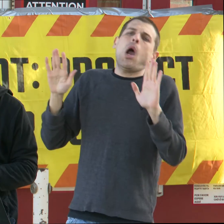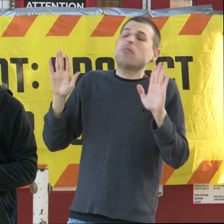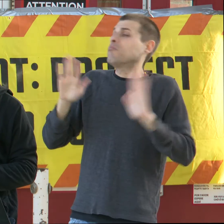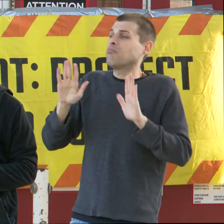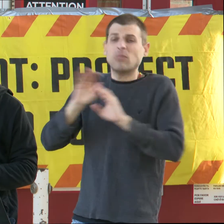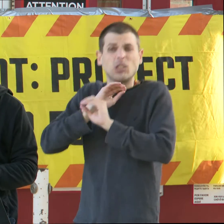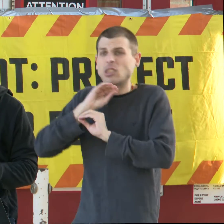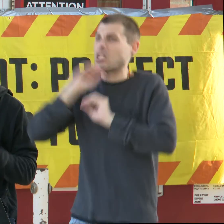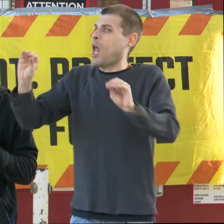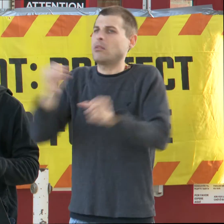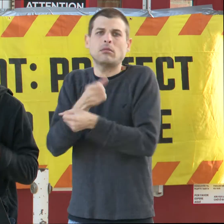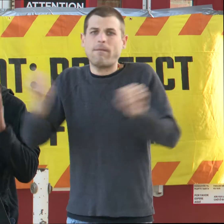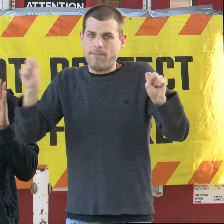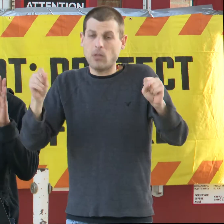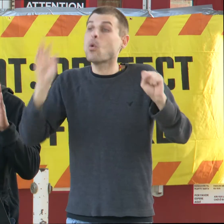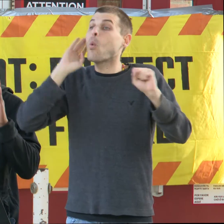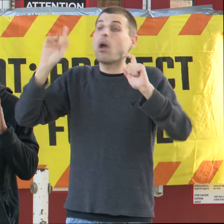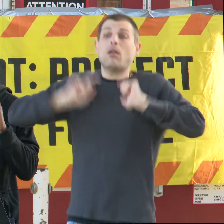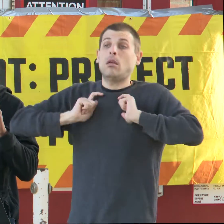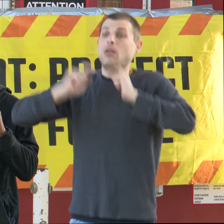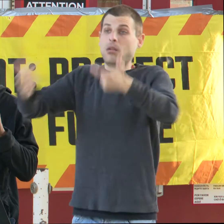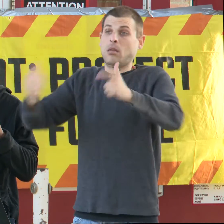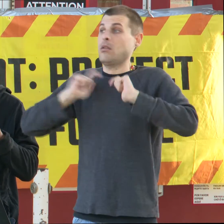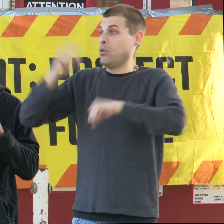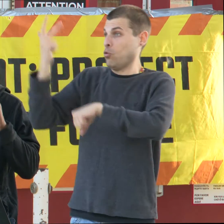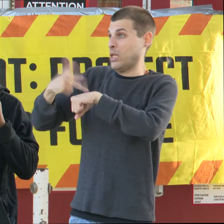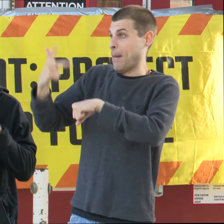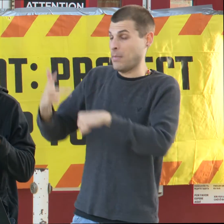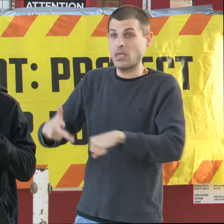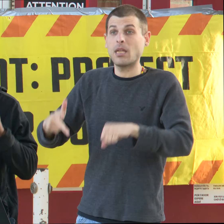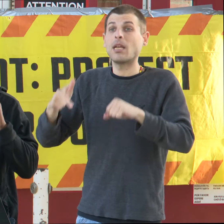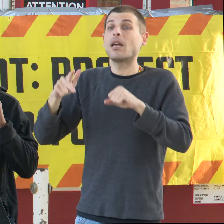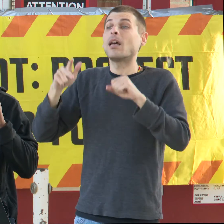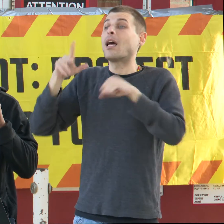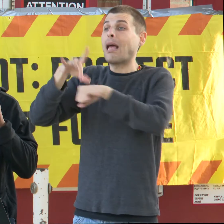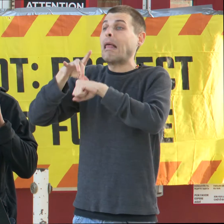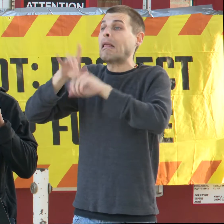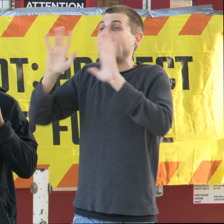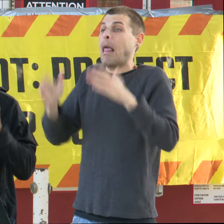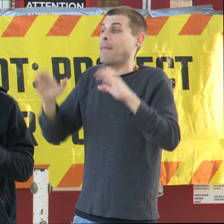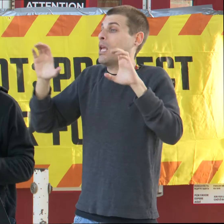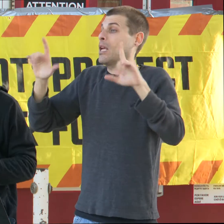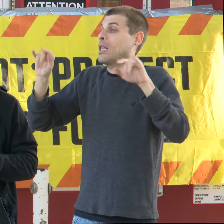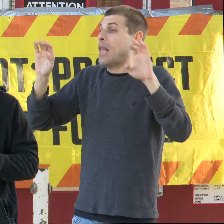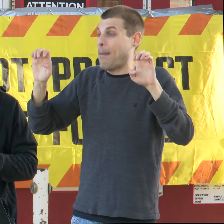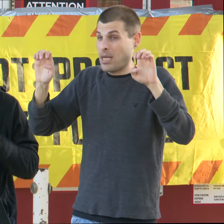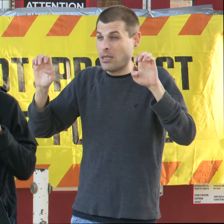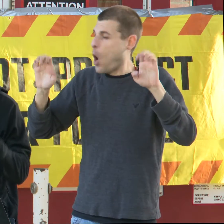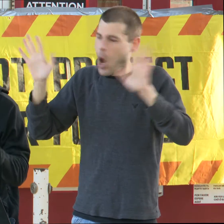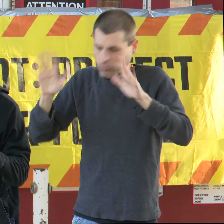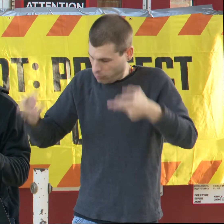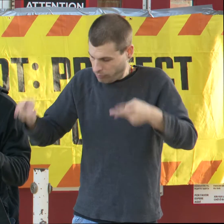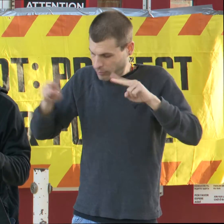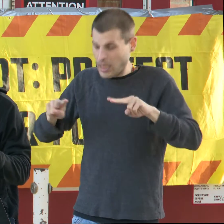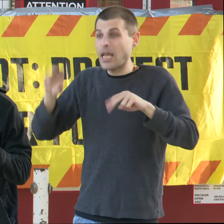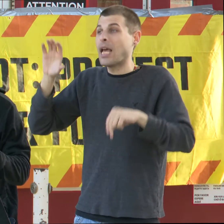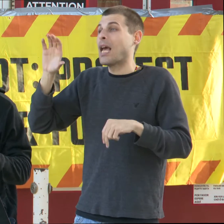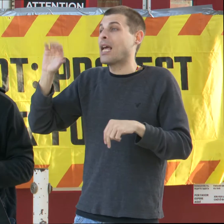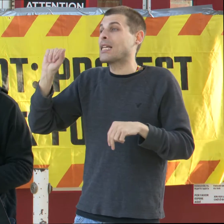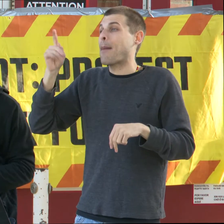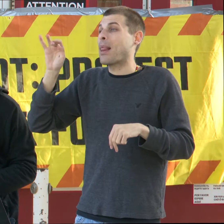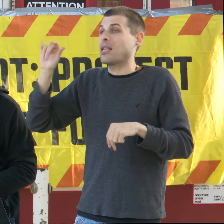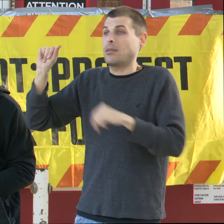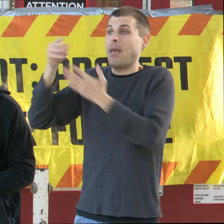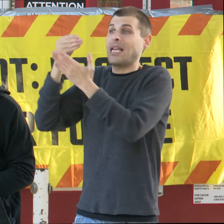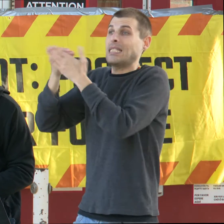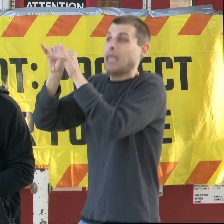repeat after me. We're gonna say this three times. Climate, or no, it's backwards. Capitalism versus